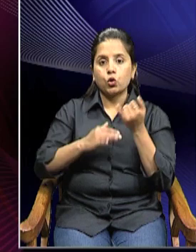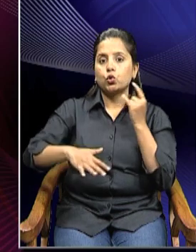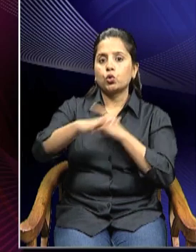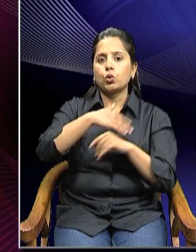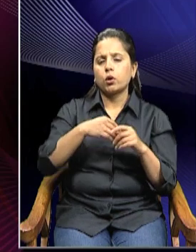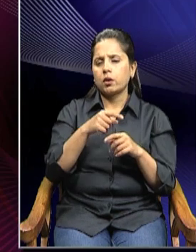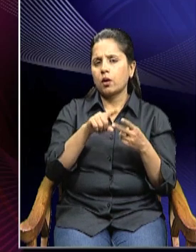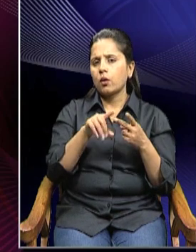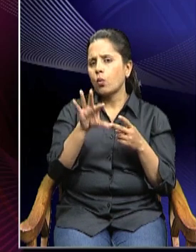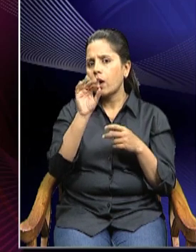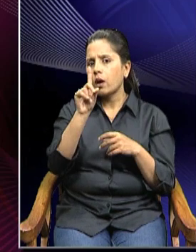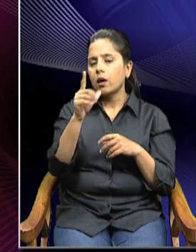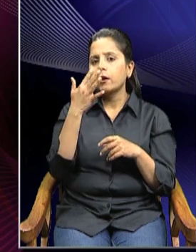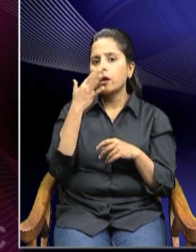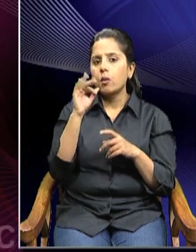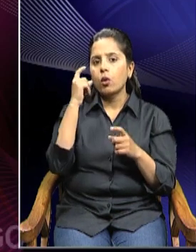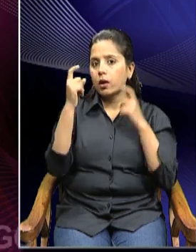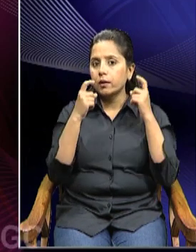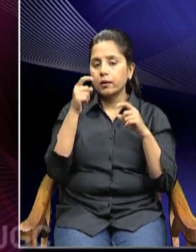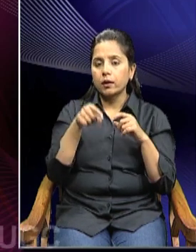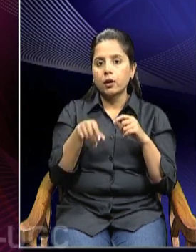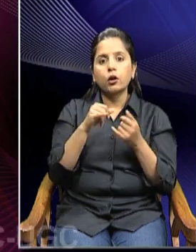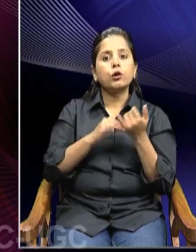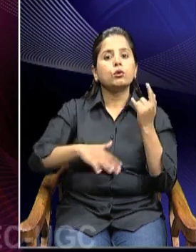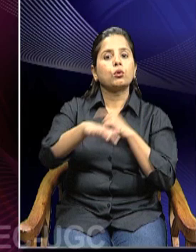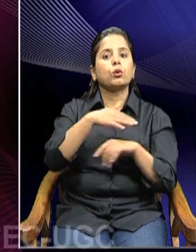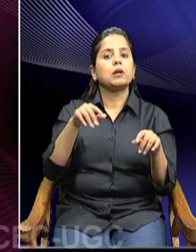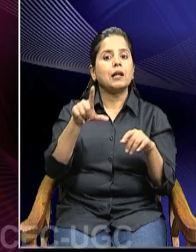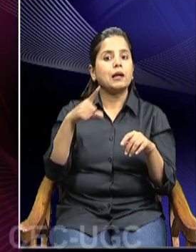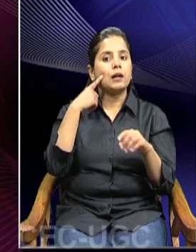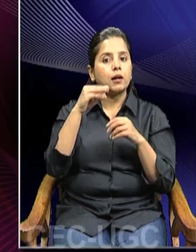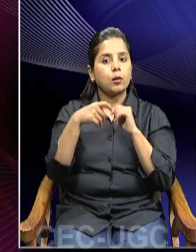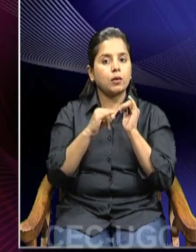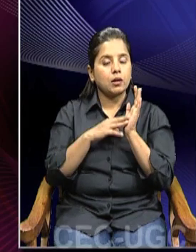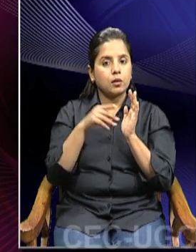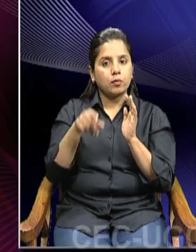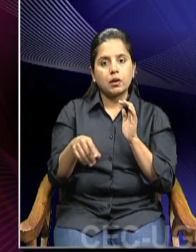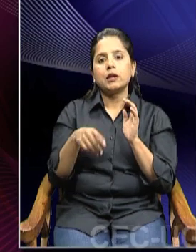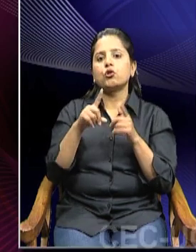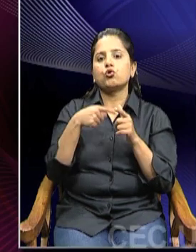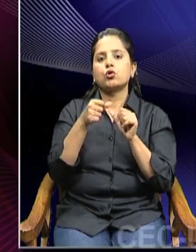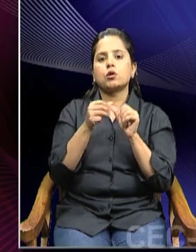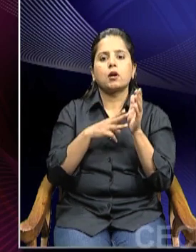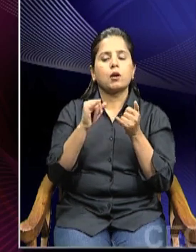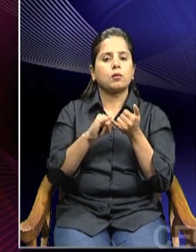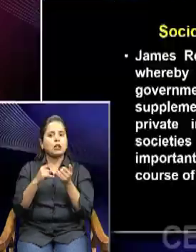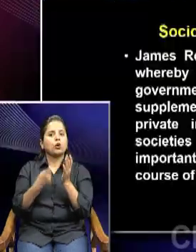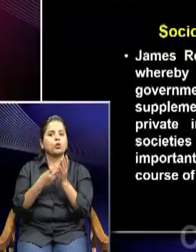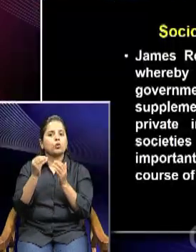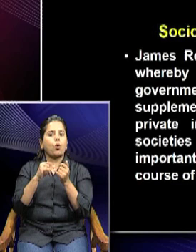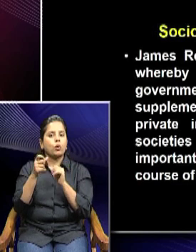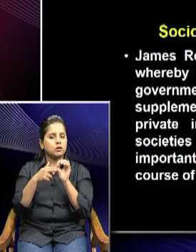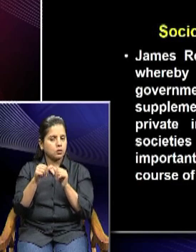One of the important thinkers of sociological liberalism was James Rosenau. He says that